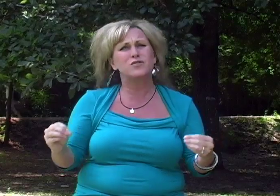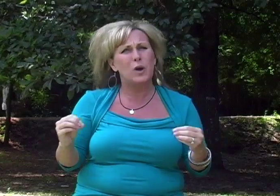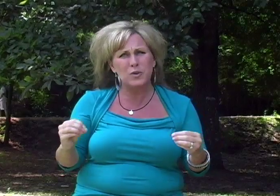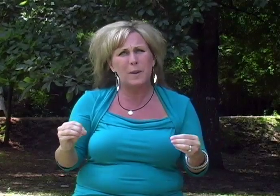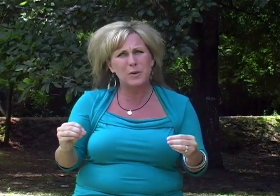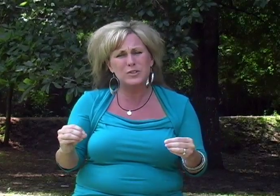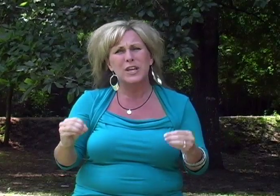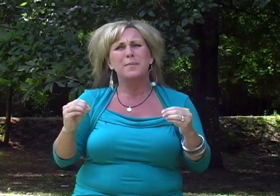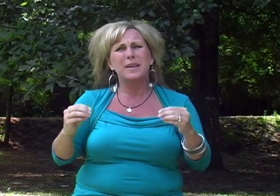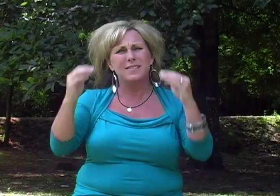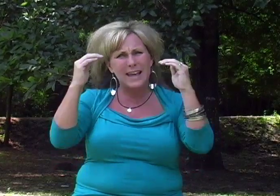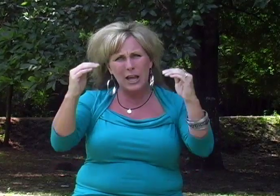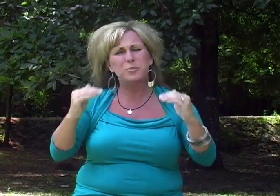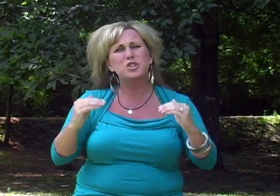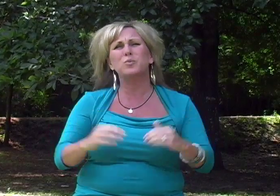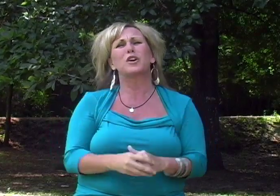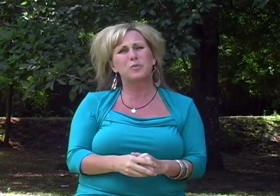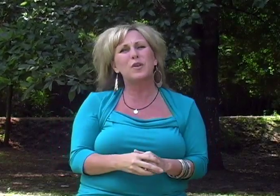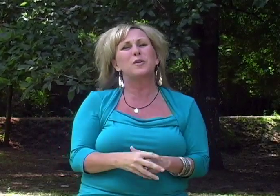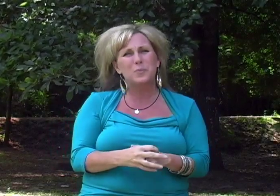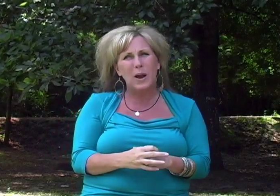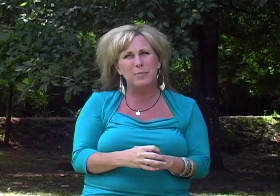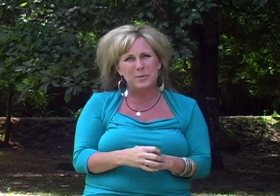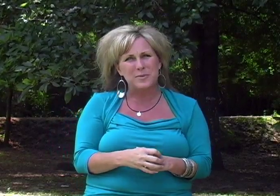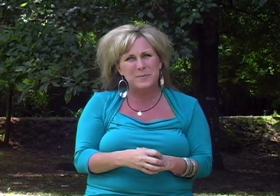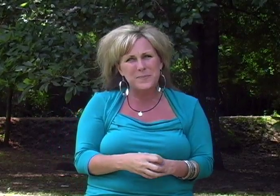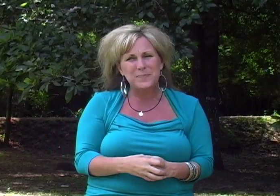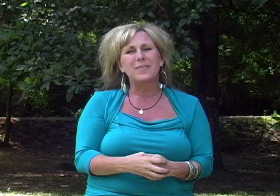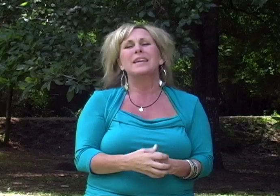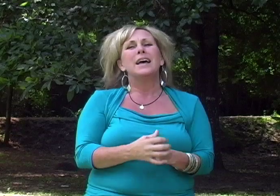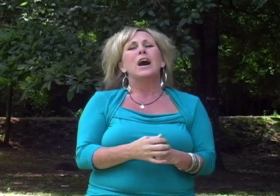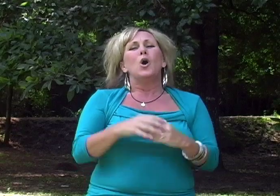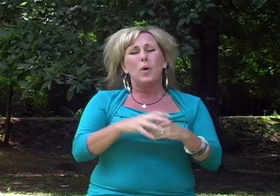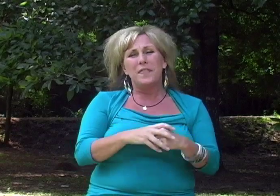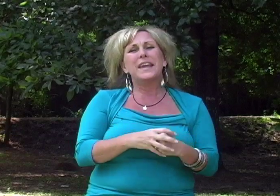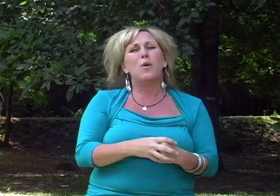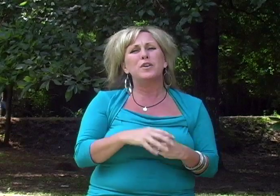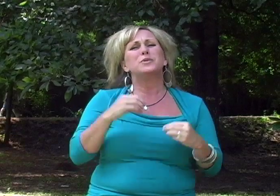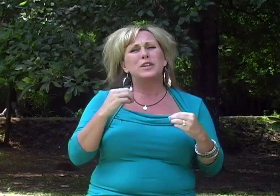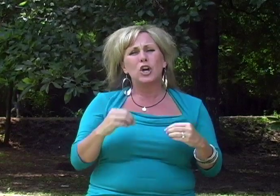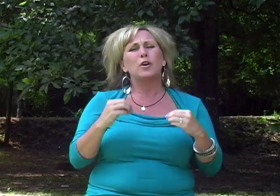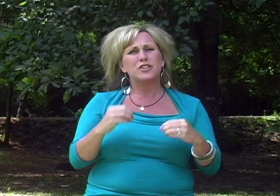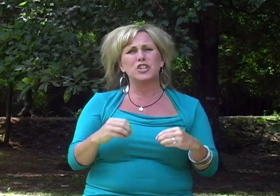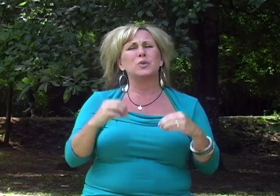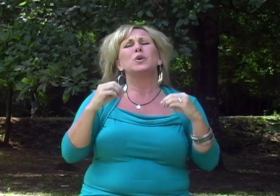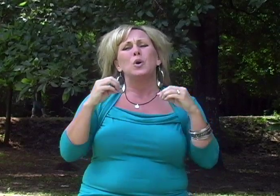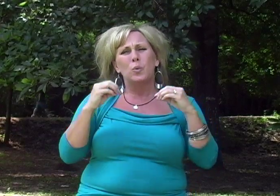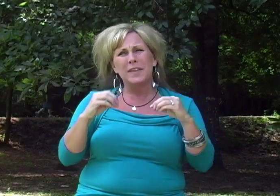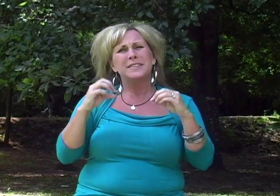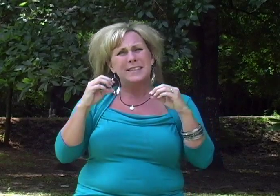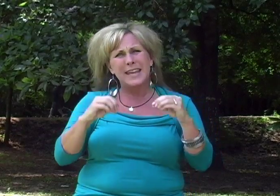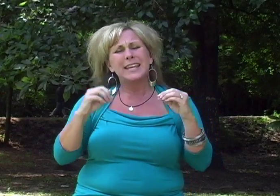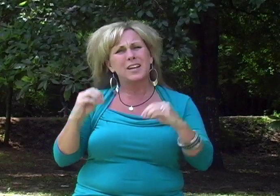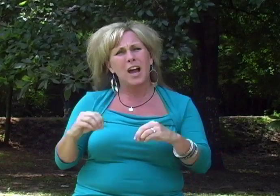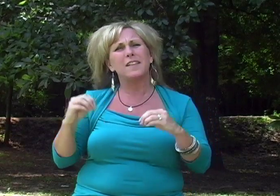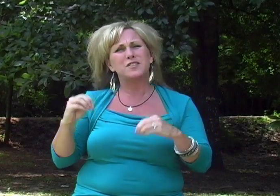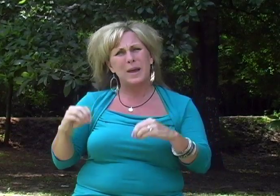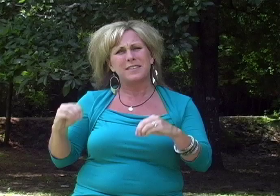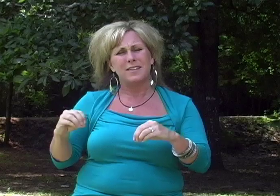phone numbers, because that helps you work through those problems. One thing I want to encourage you with taking a college math class